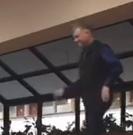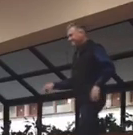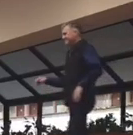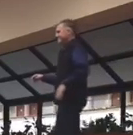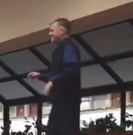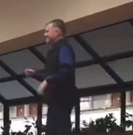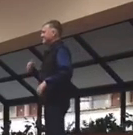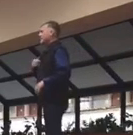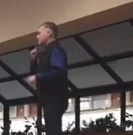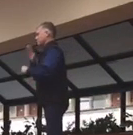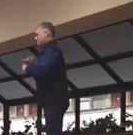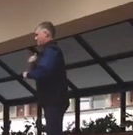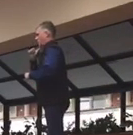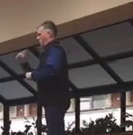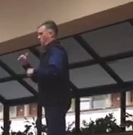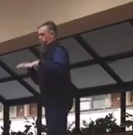Thank you.